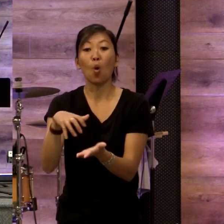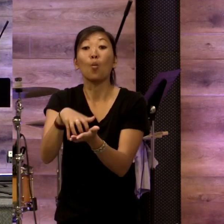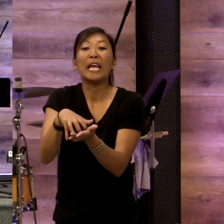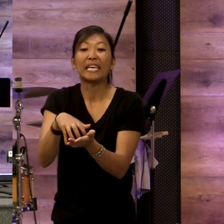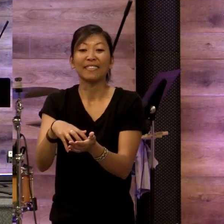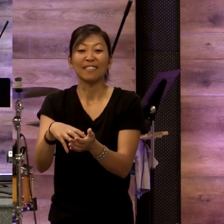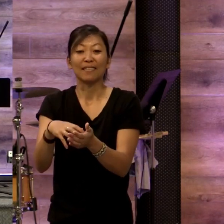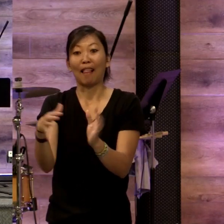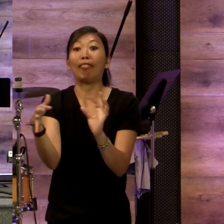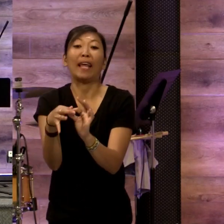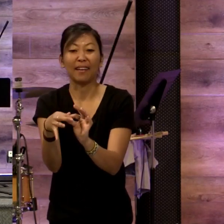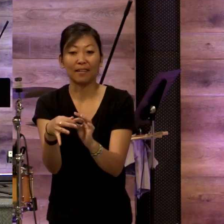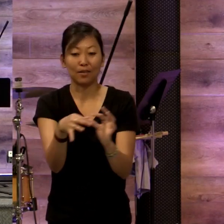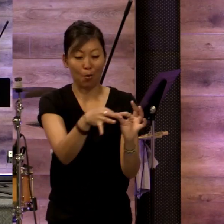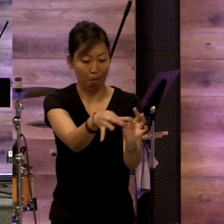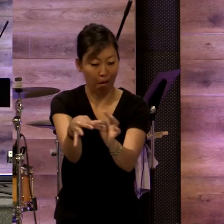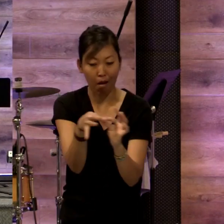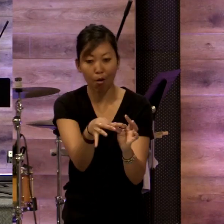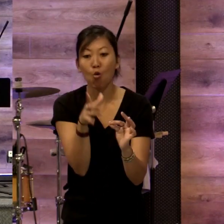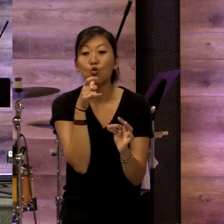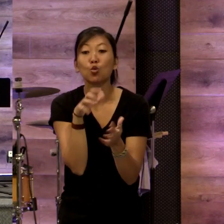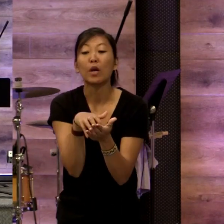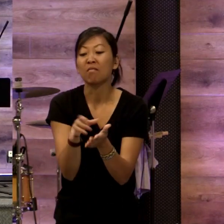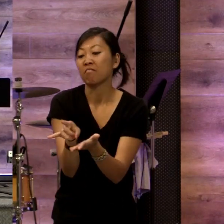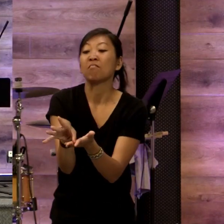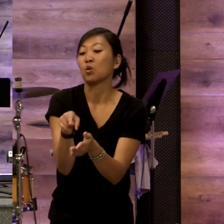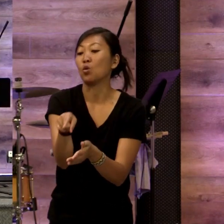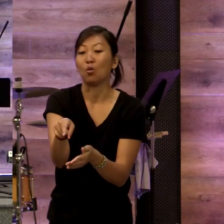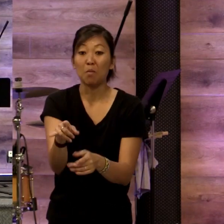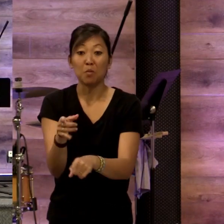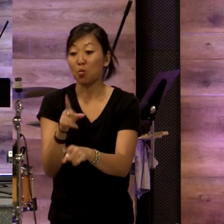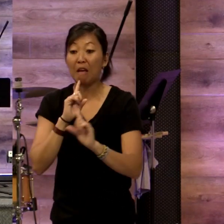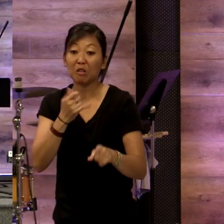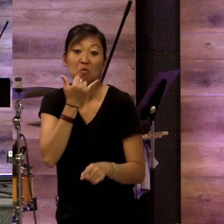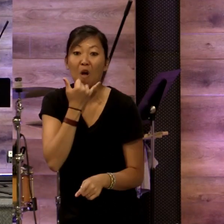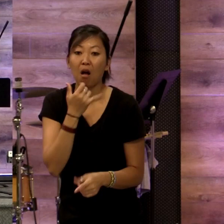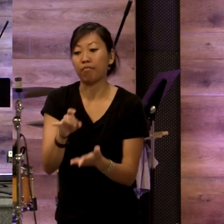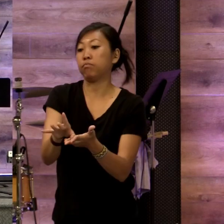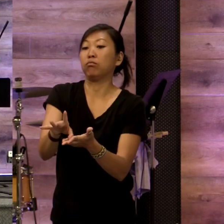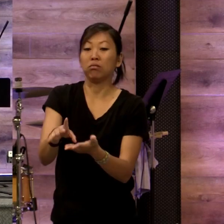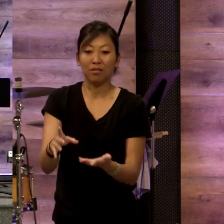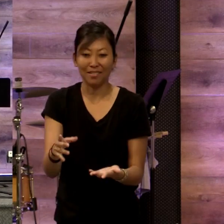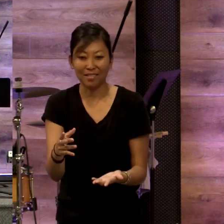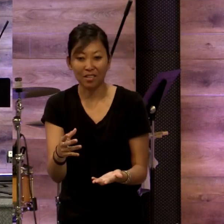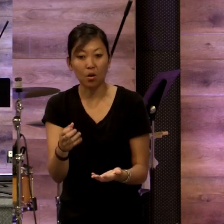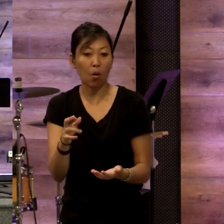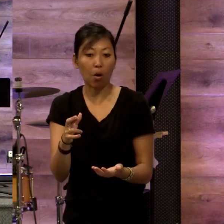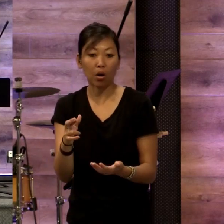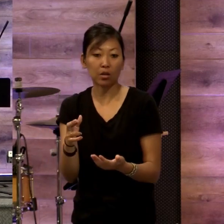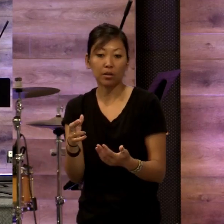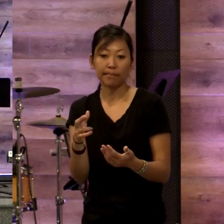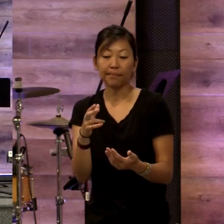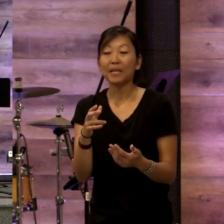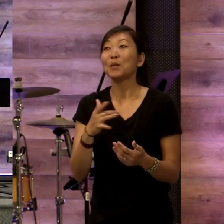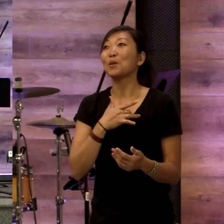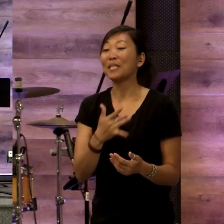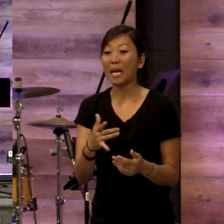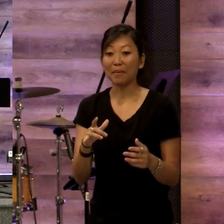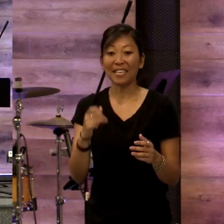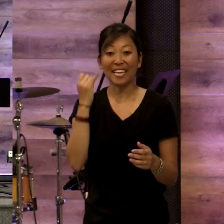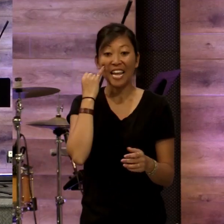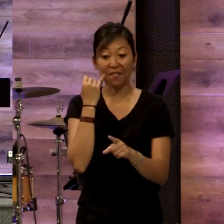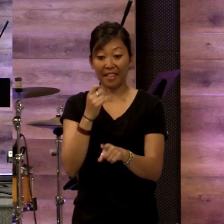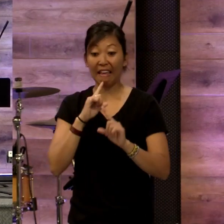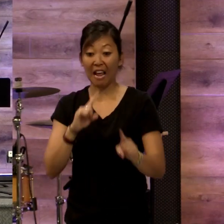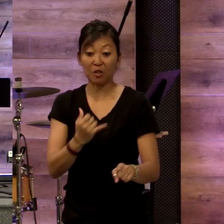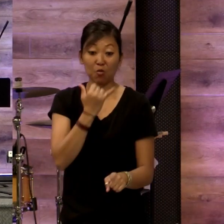didn't bank any money, because the total amount that you win depends on how good your team is. And so usually the people who don't get anything right, they get